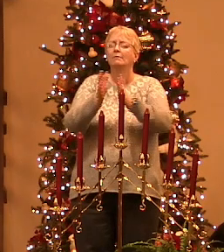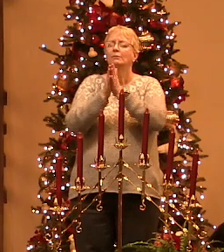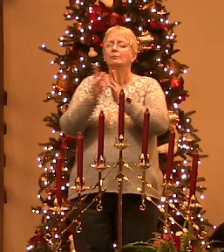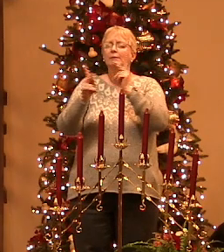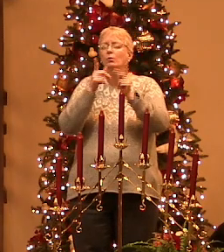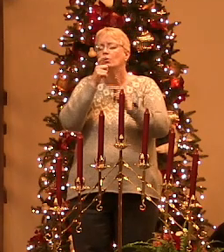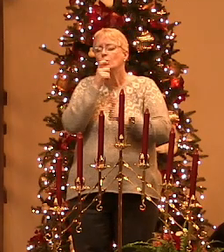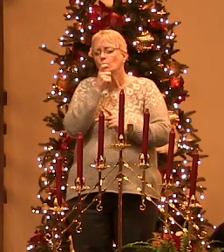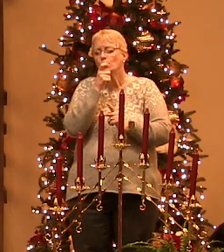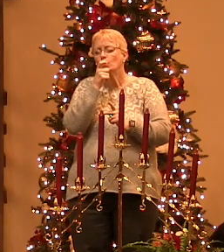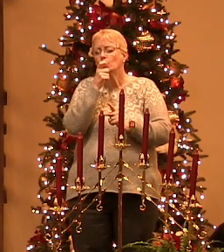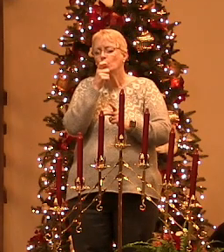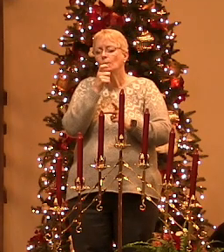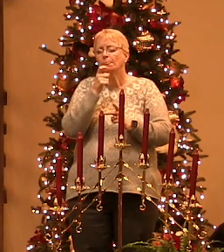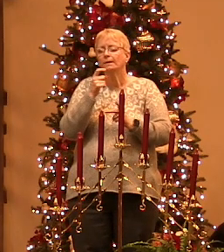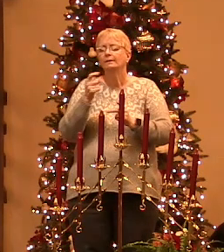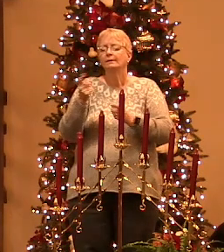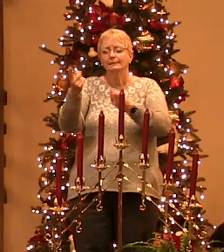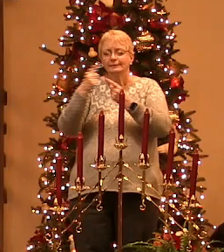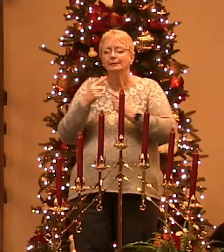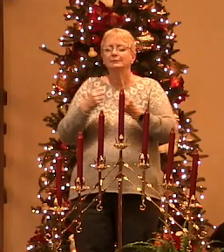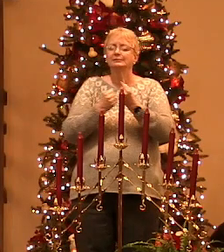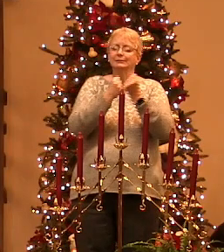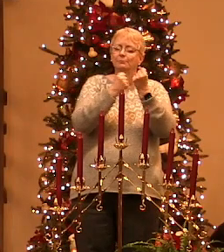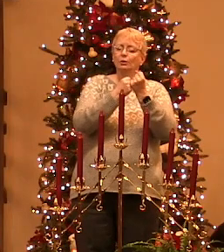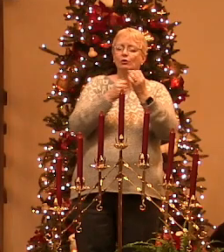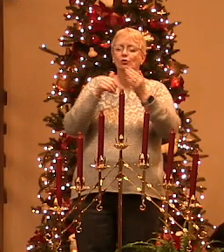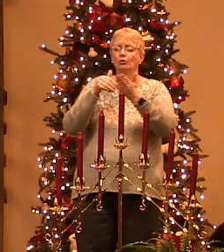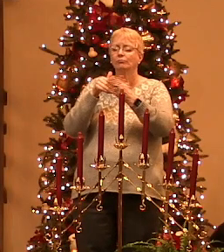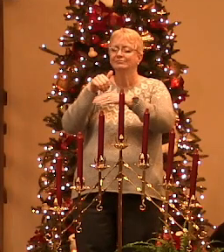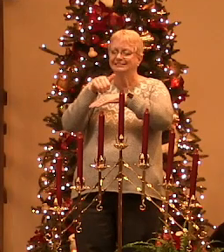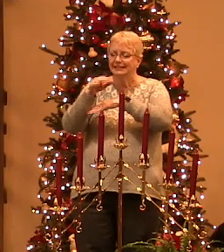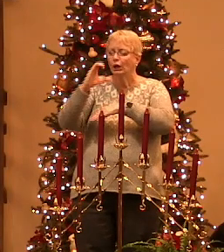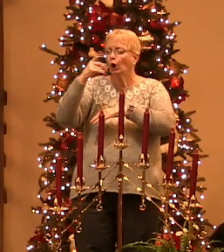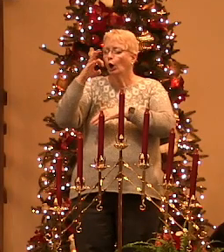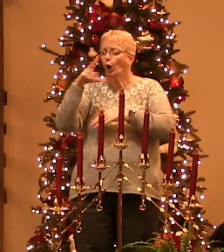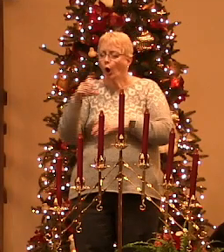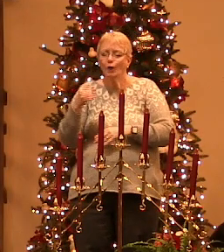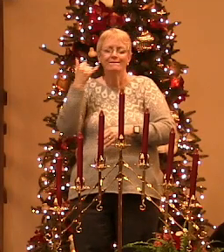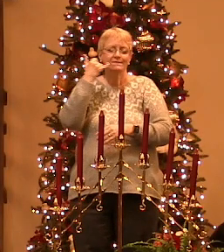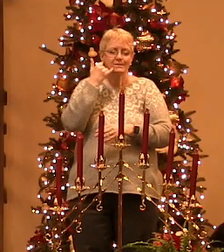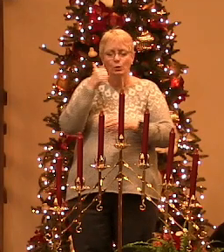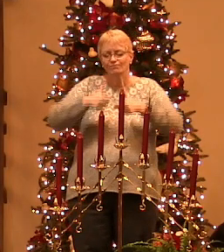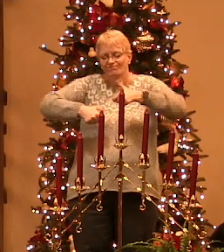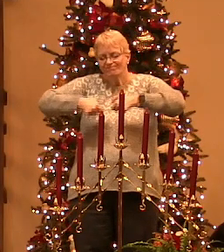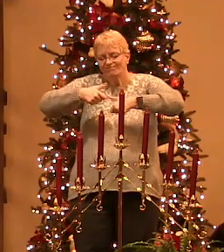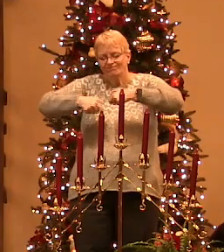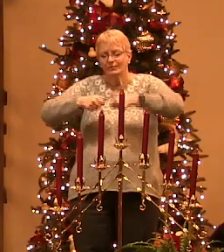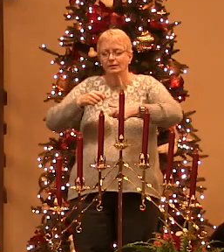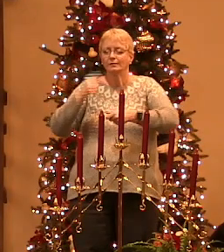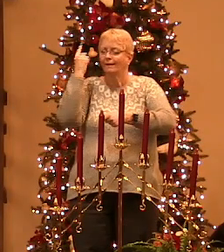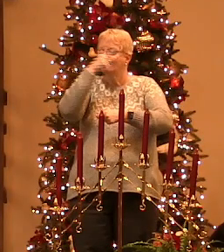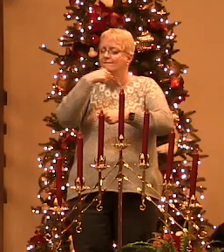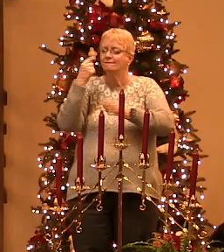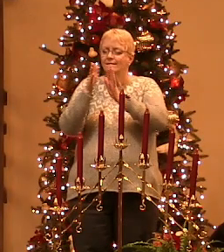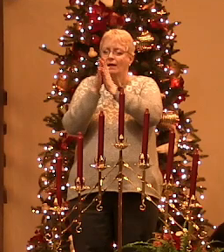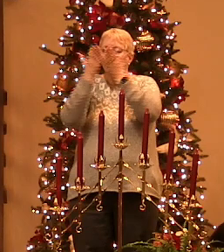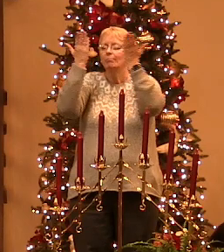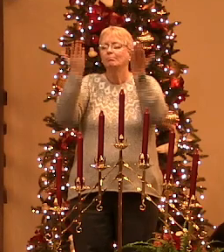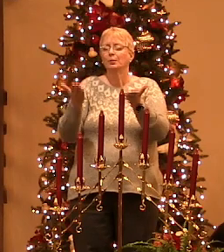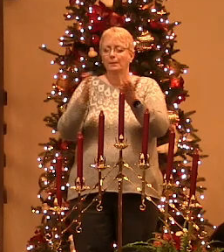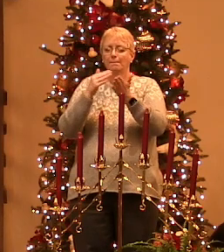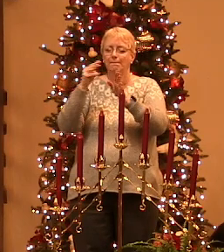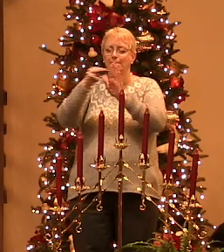not, through Bethel Friends, can show their support through cards, or maybe phone calls, or maybe text messages, or maybe Facebook messages, or maybe all